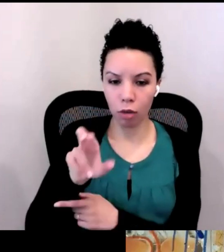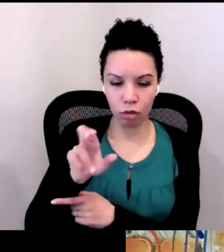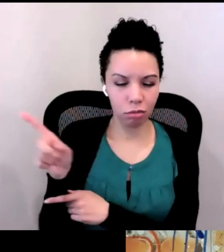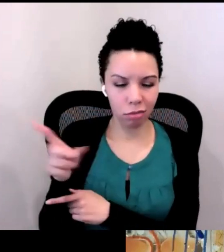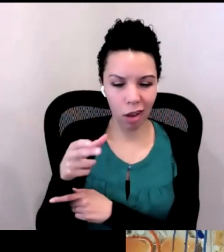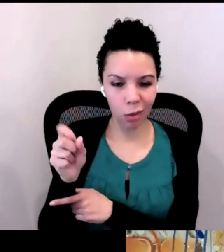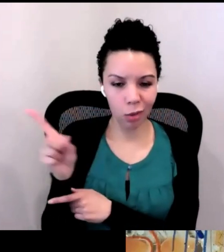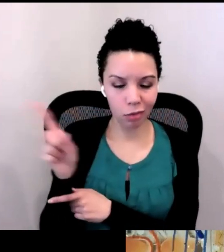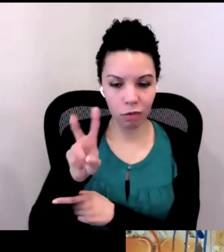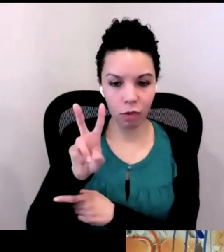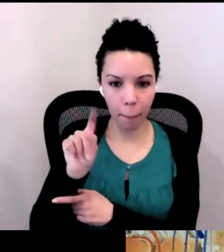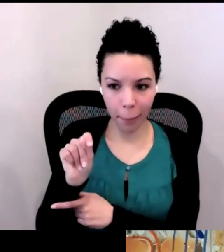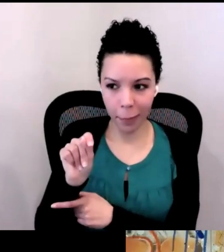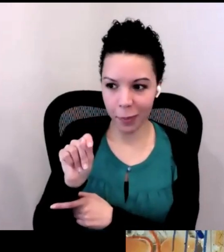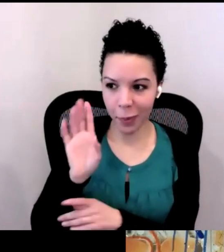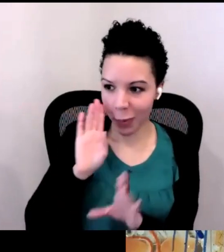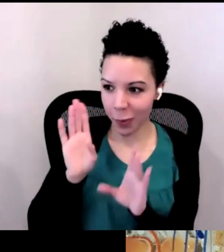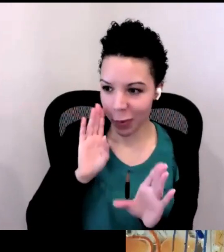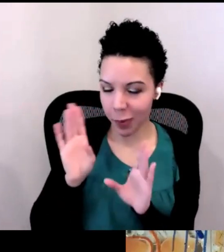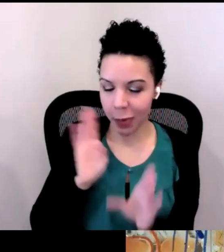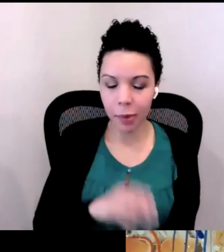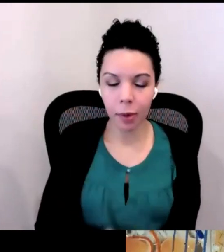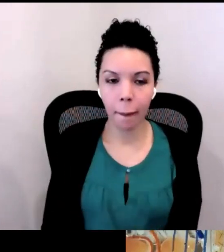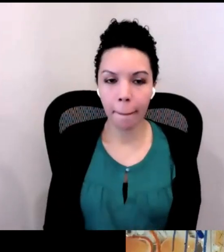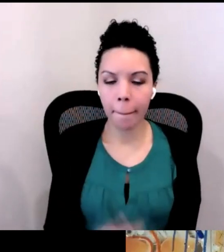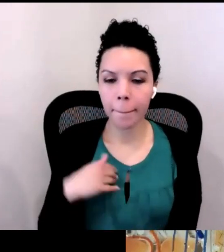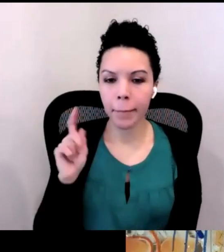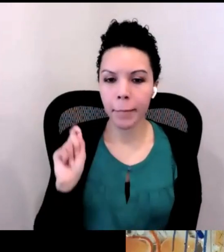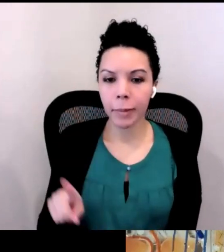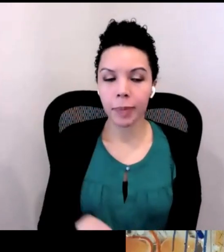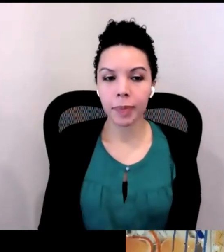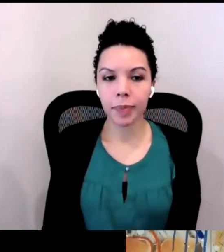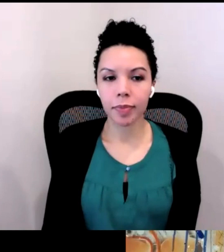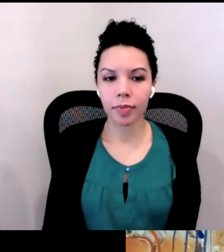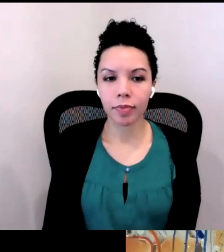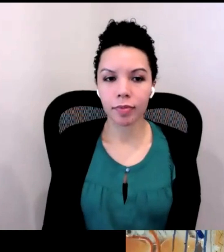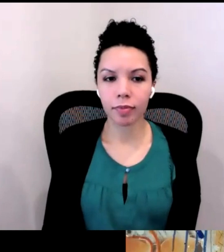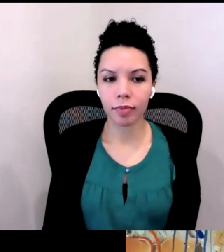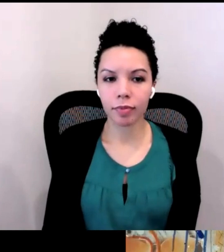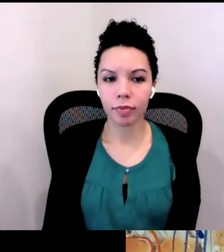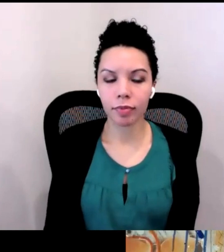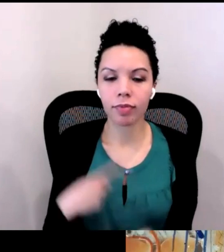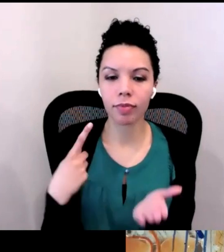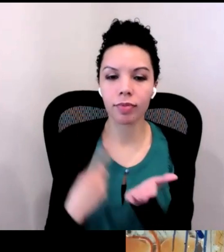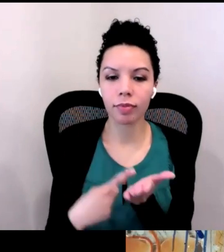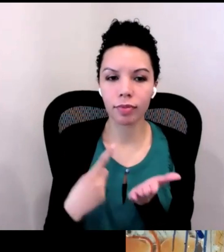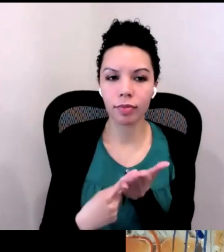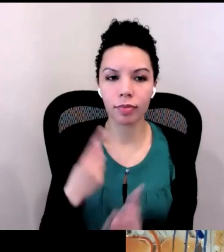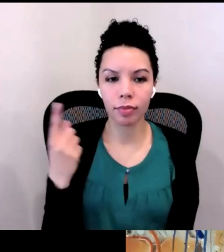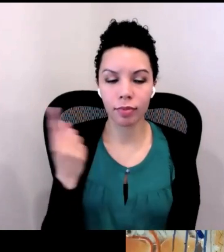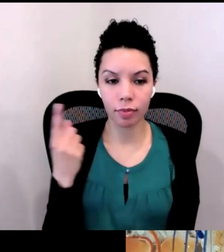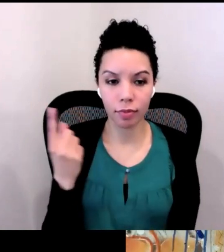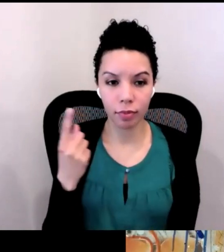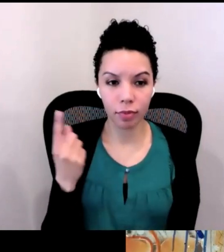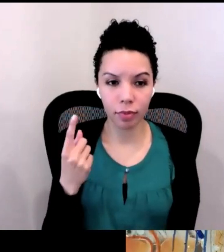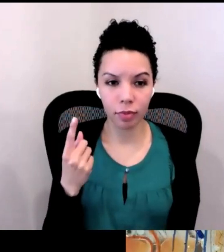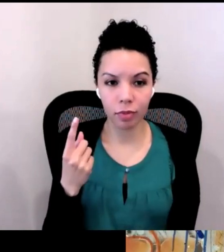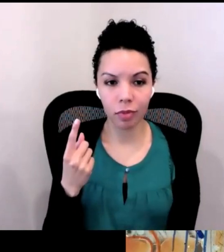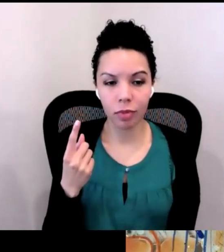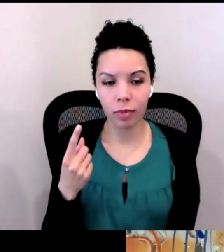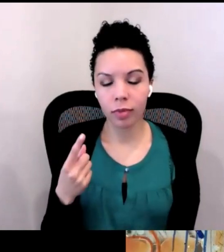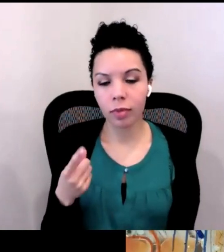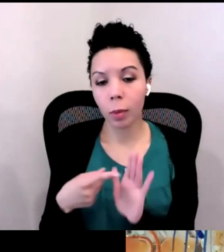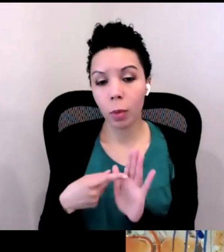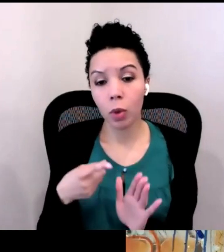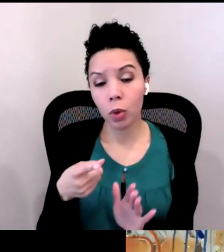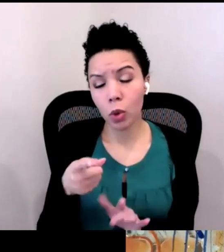Hello to the folks in Proctor. Let's talk about something that is a little bit different. You know, you could have just worked for someone